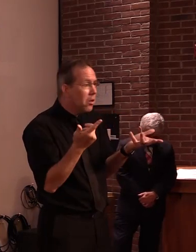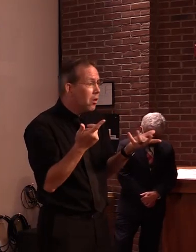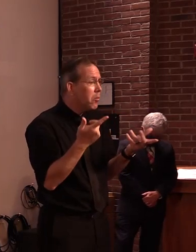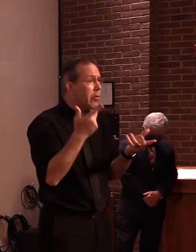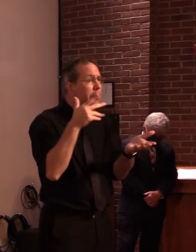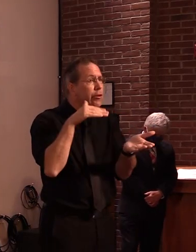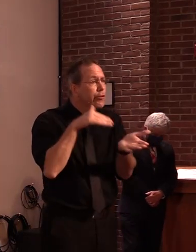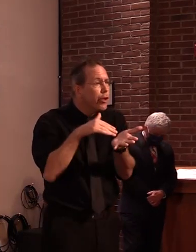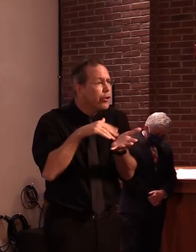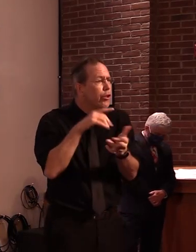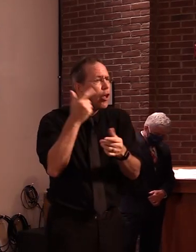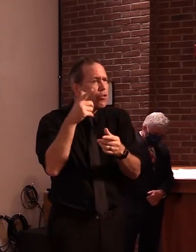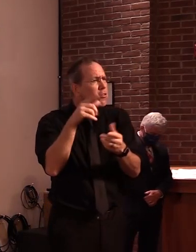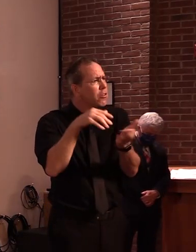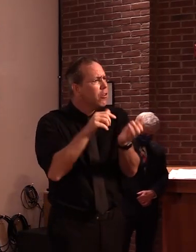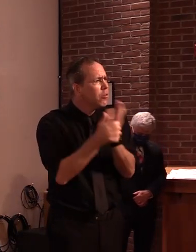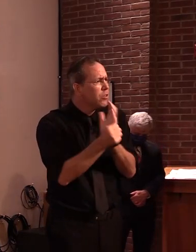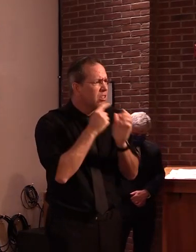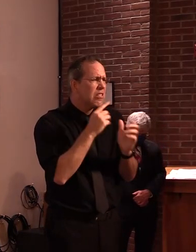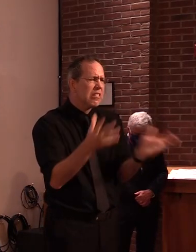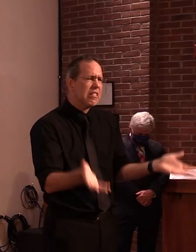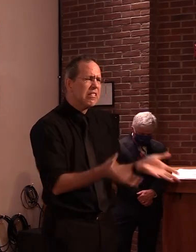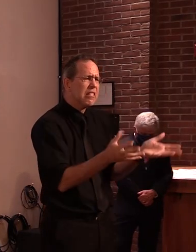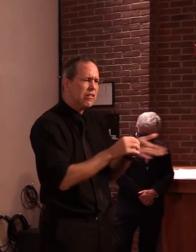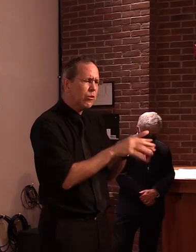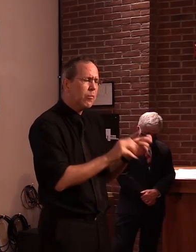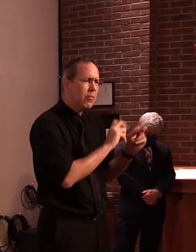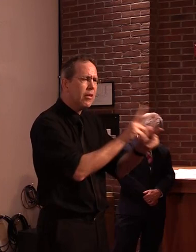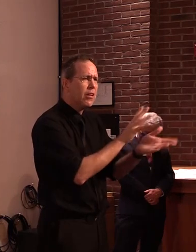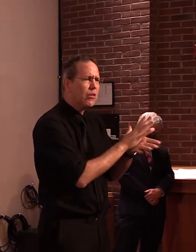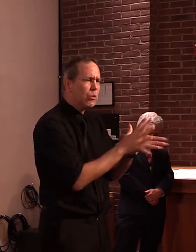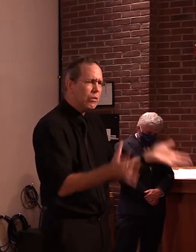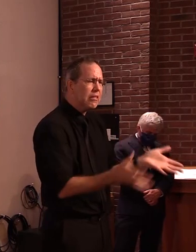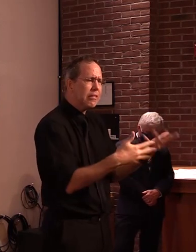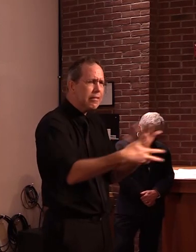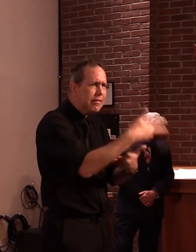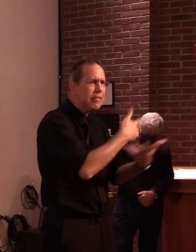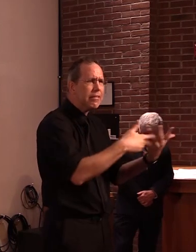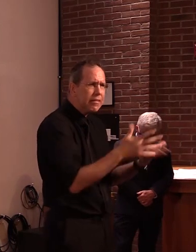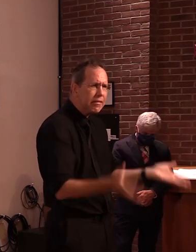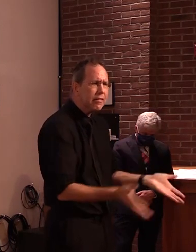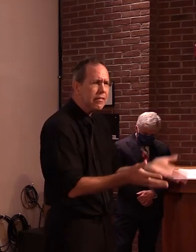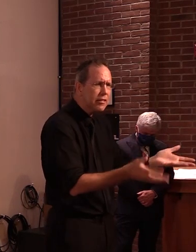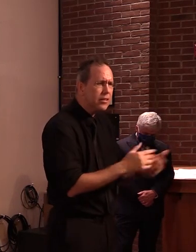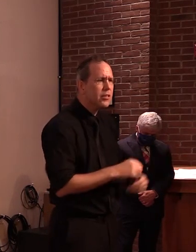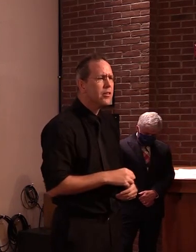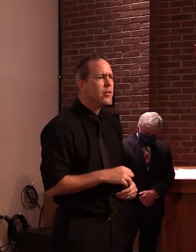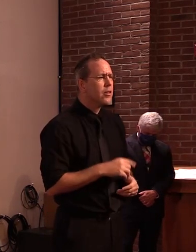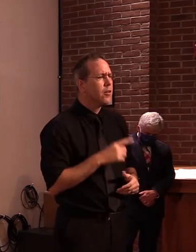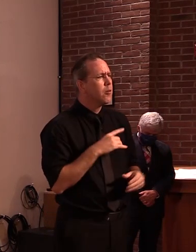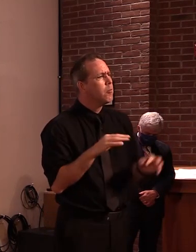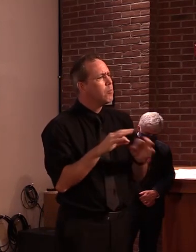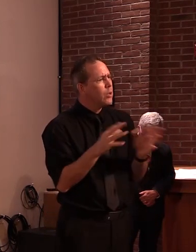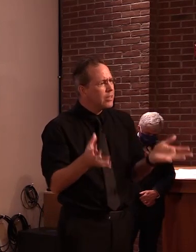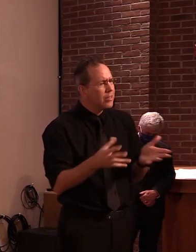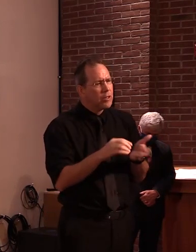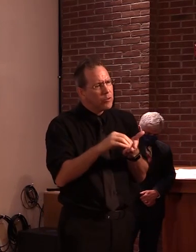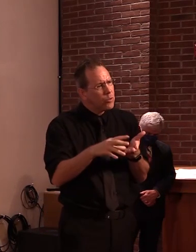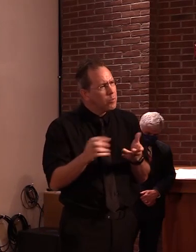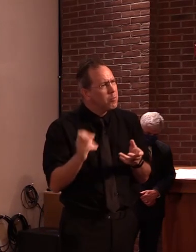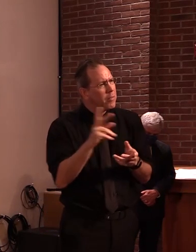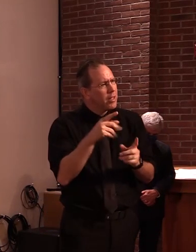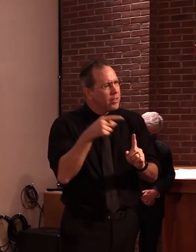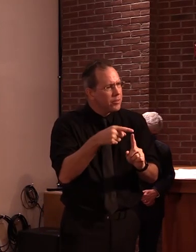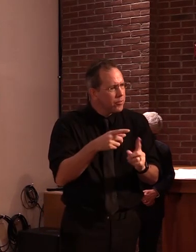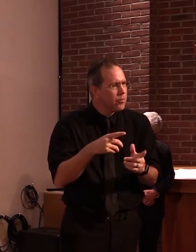secondly, the emphasis needs to be on reopening school and getting those routines reestablished. I think just the fact of getting